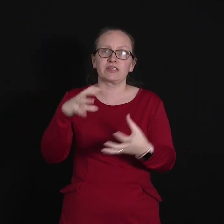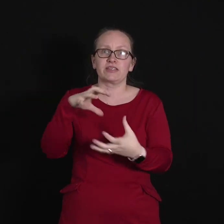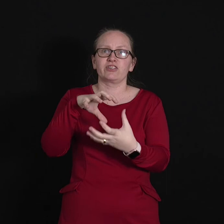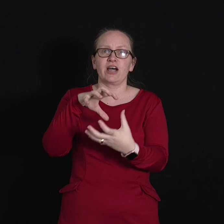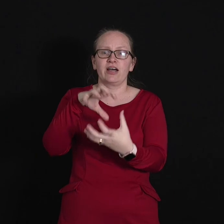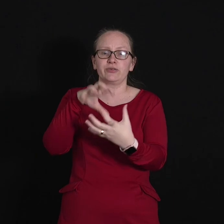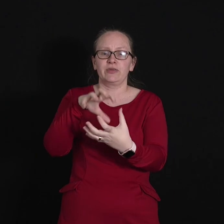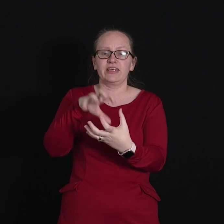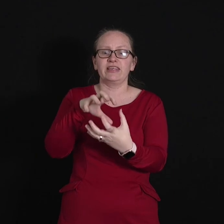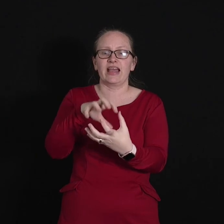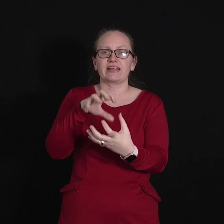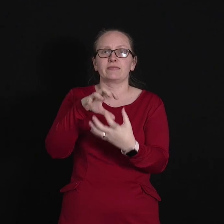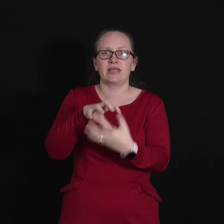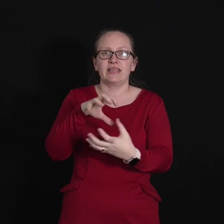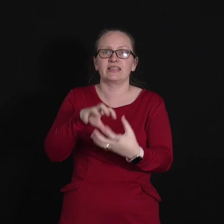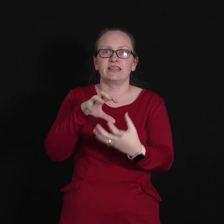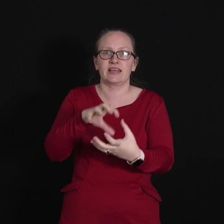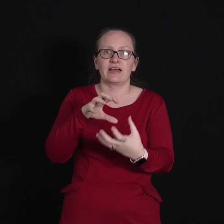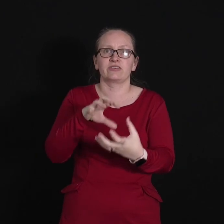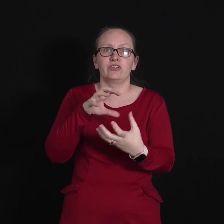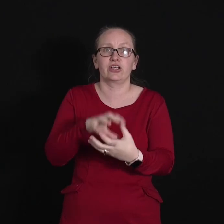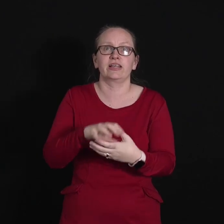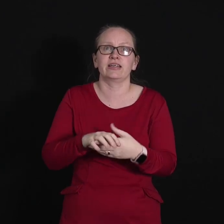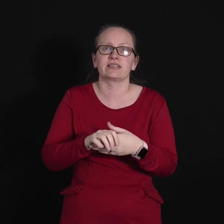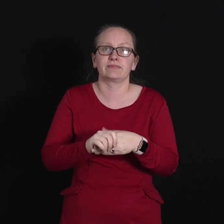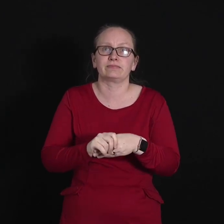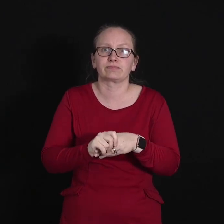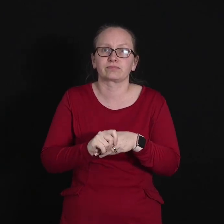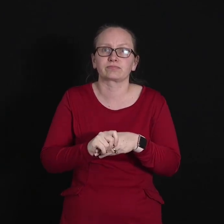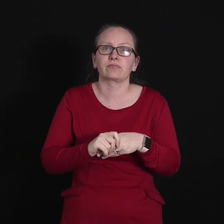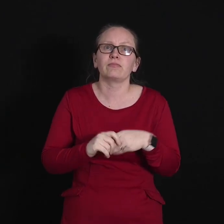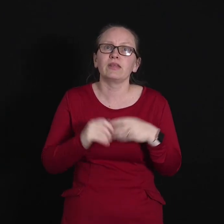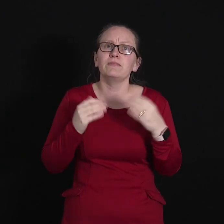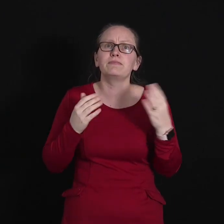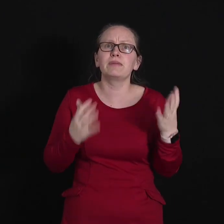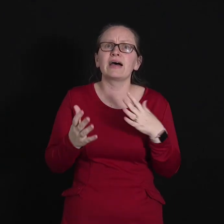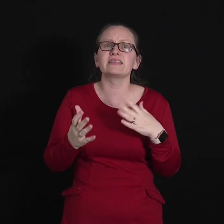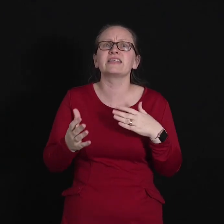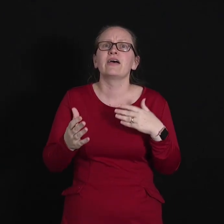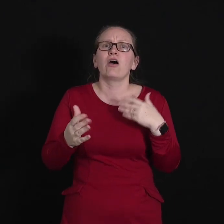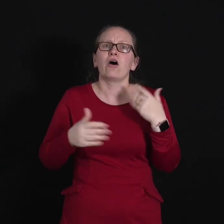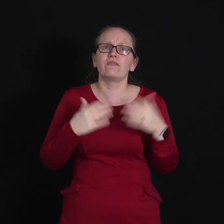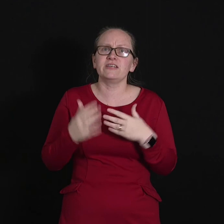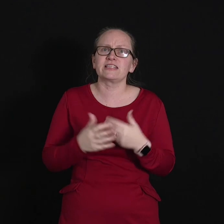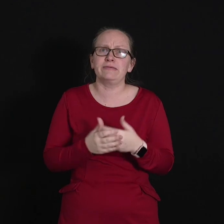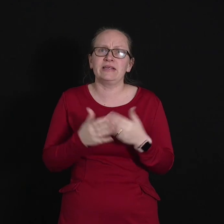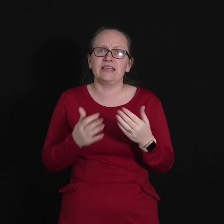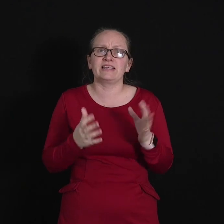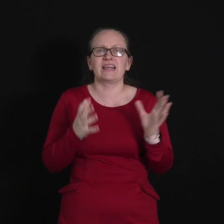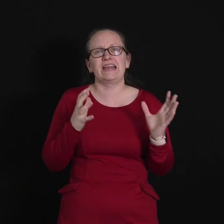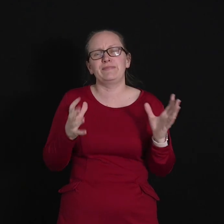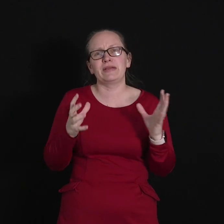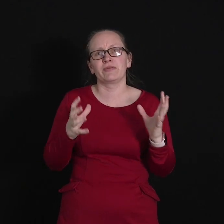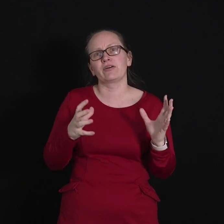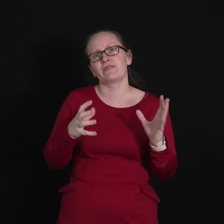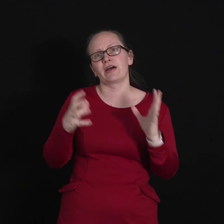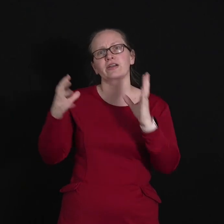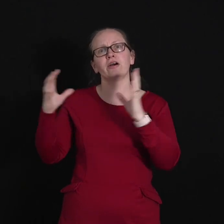positive charge within the atom is in that nucleus. But obviously we need a bit more of a